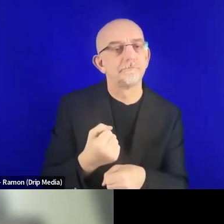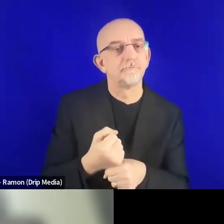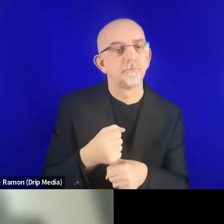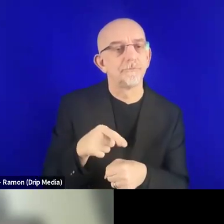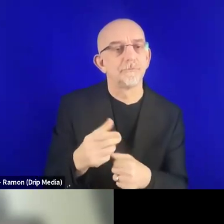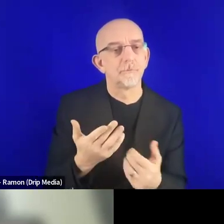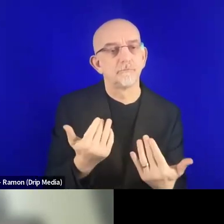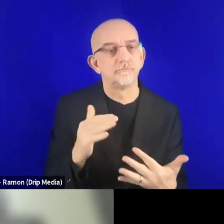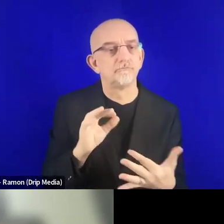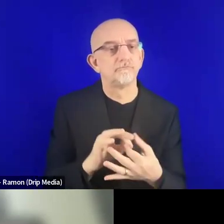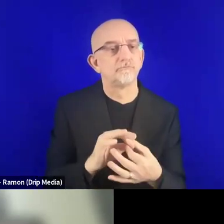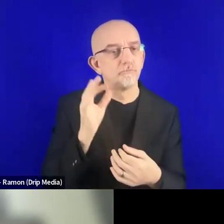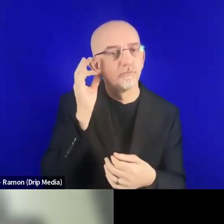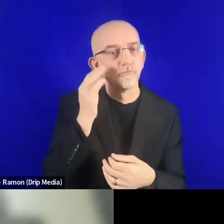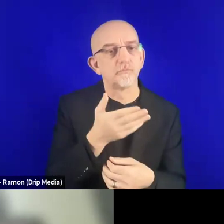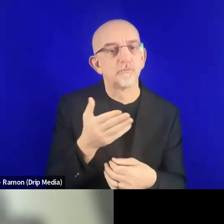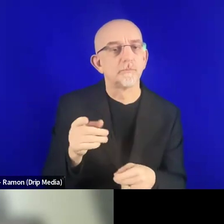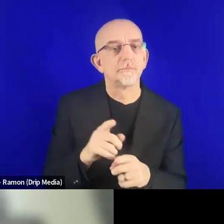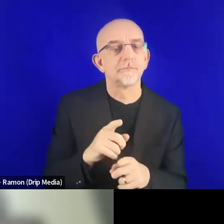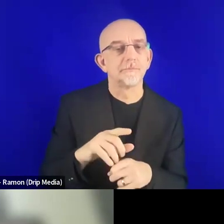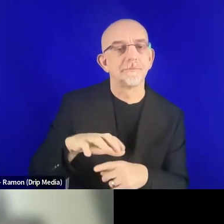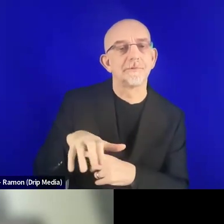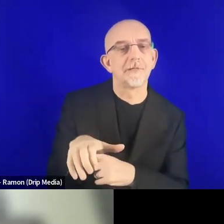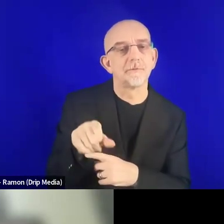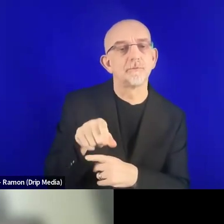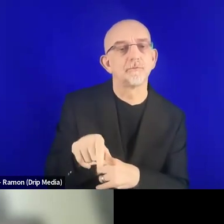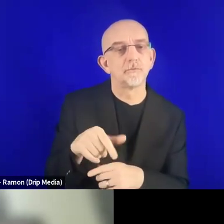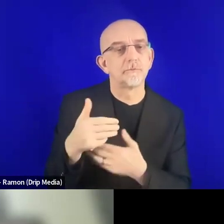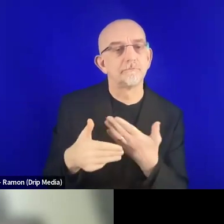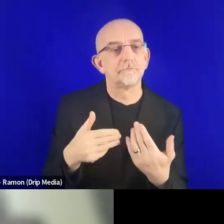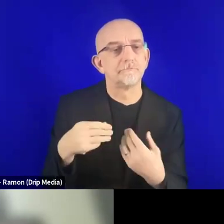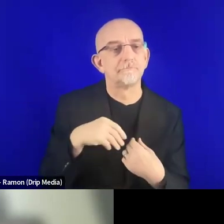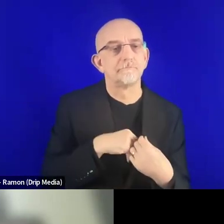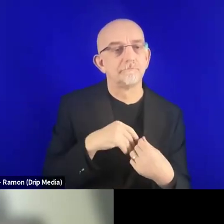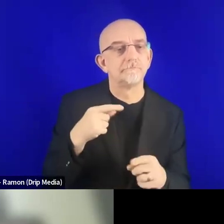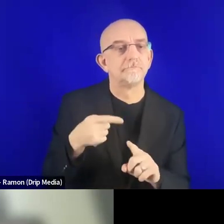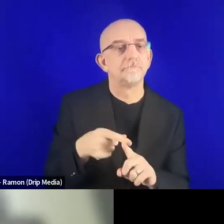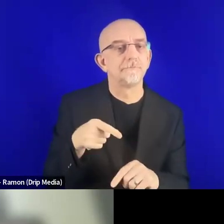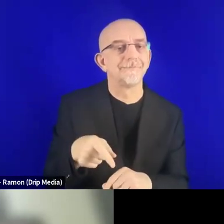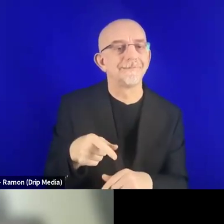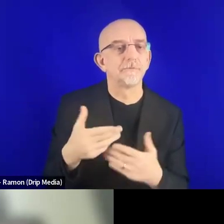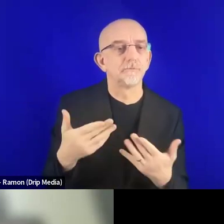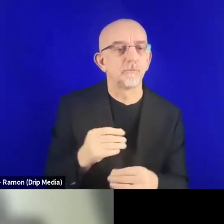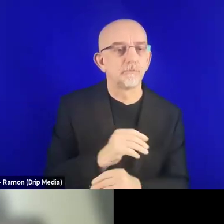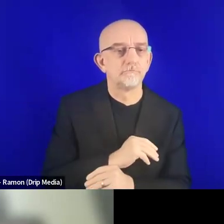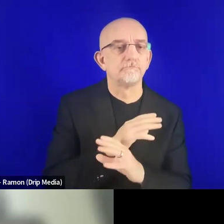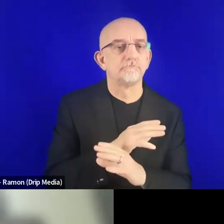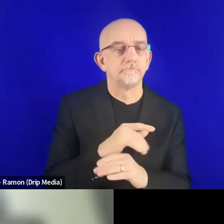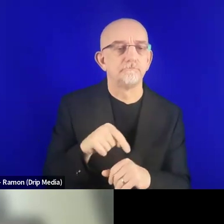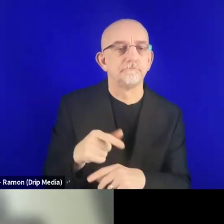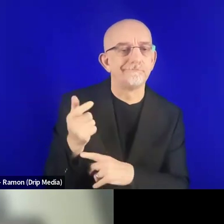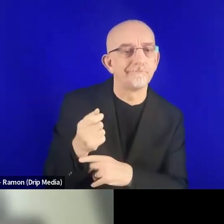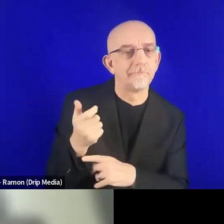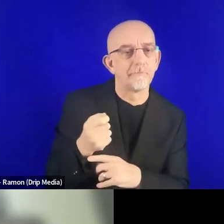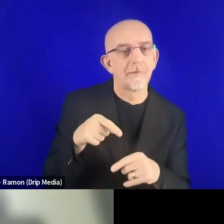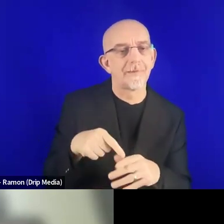income scenario. And today we just, I lead this project called AFSA on adaptive social protection, where